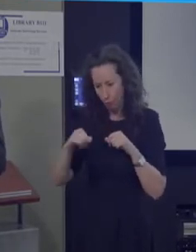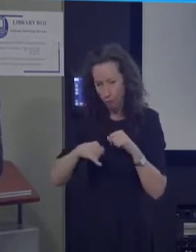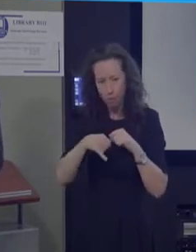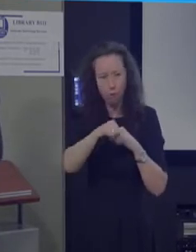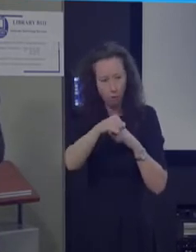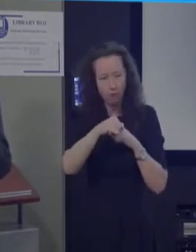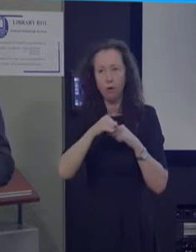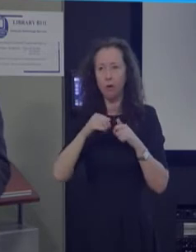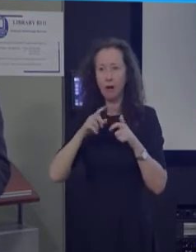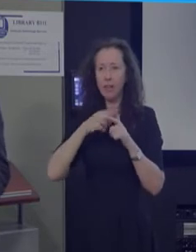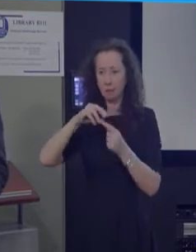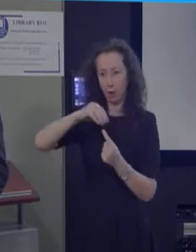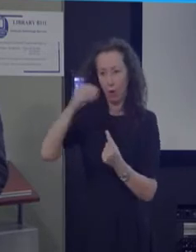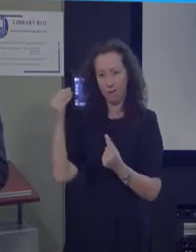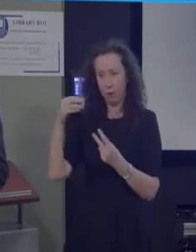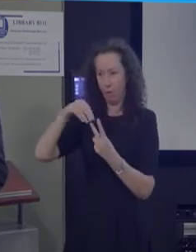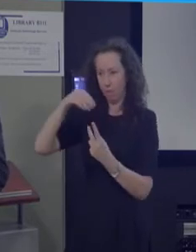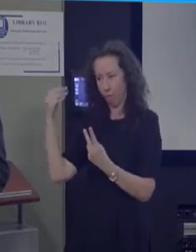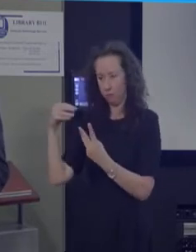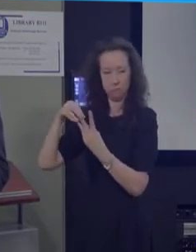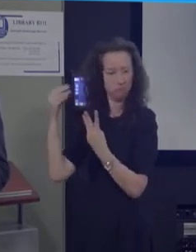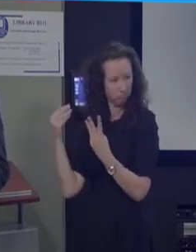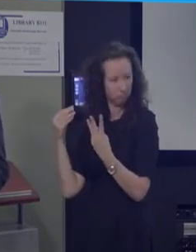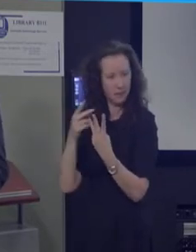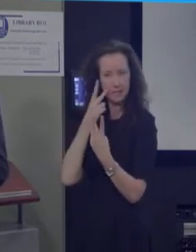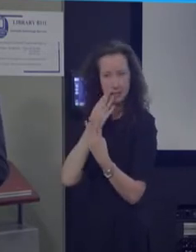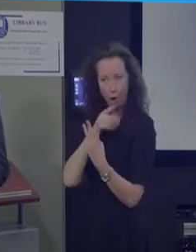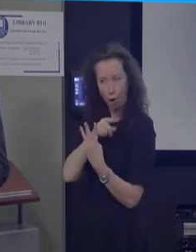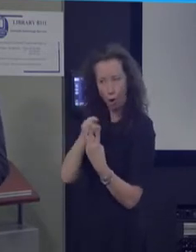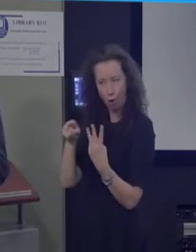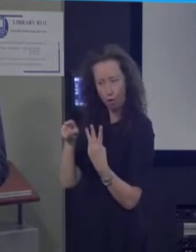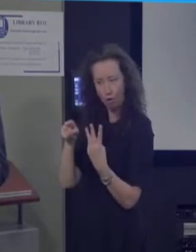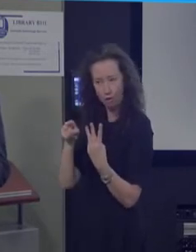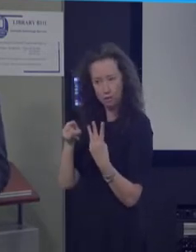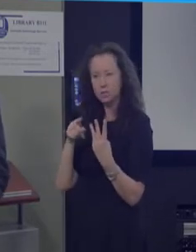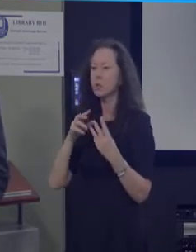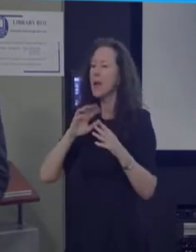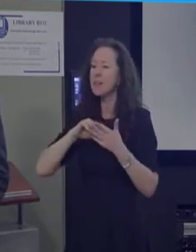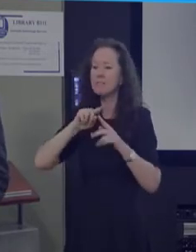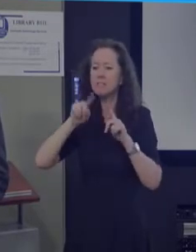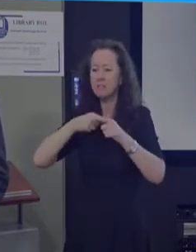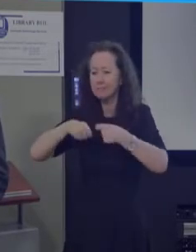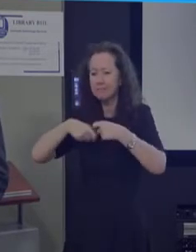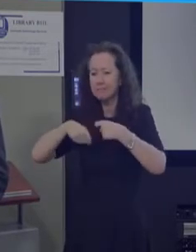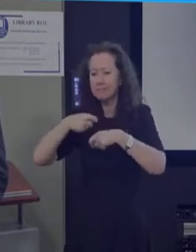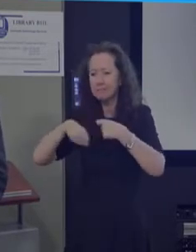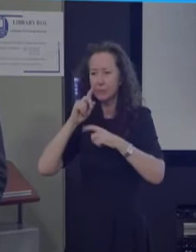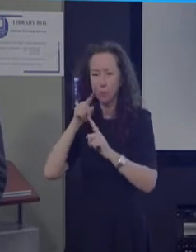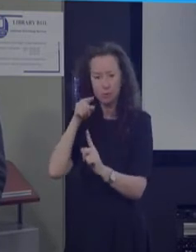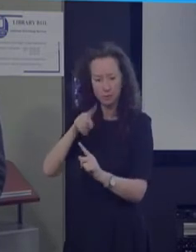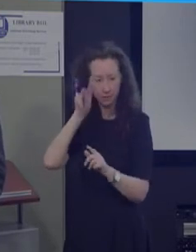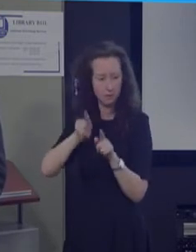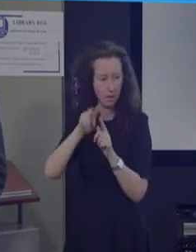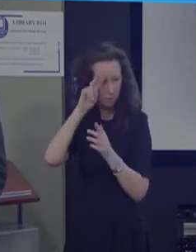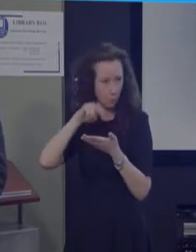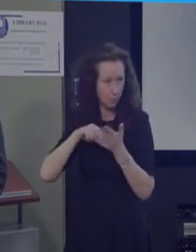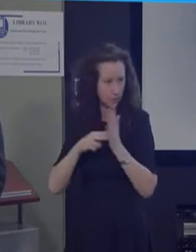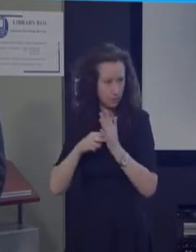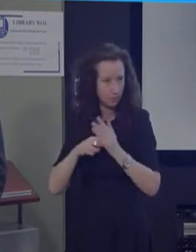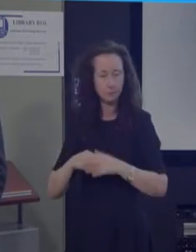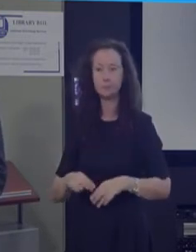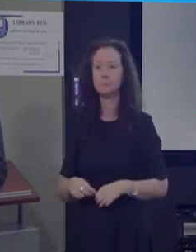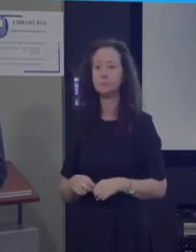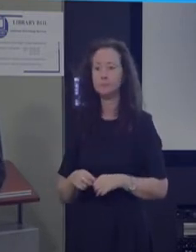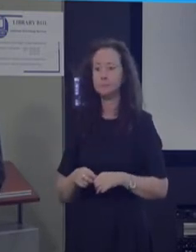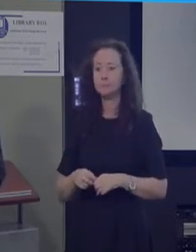the covers off the magic markers. And so we have many different contexts to do this in. The design of the study